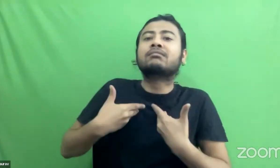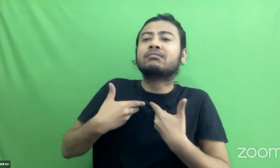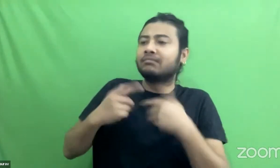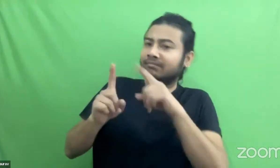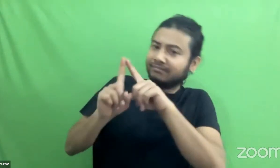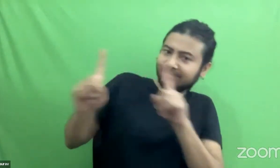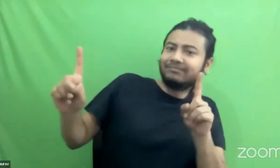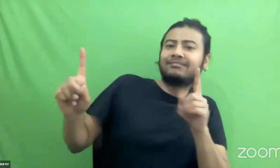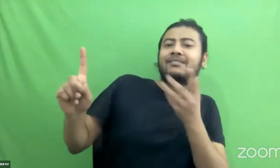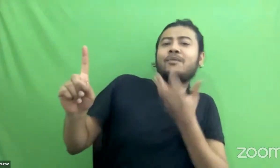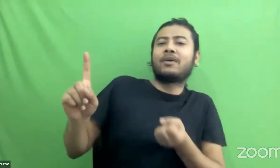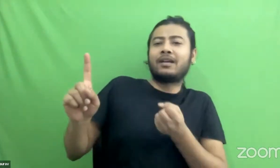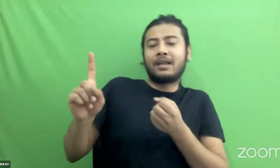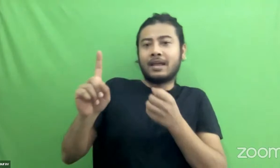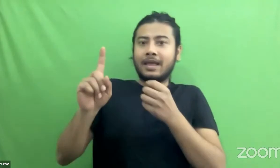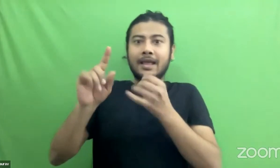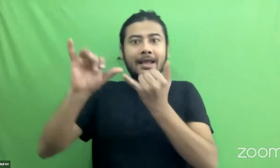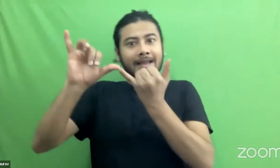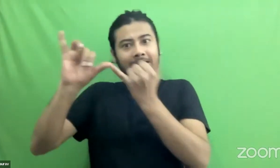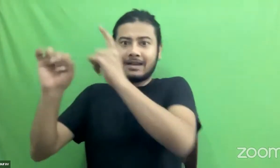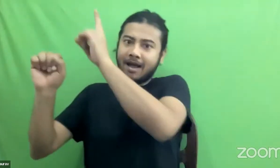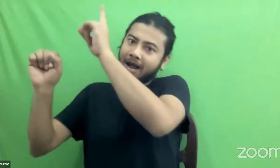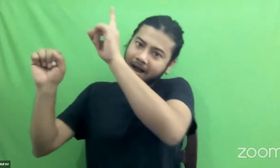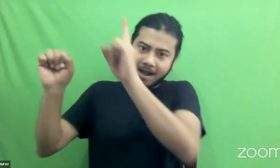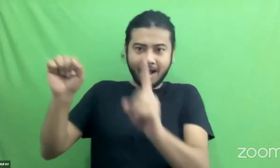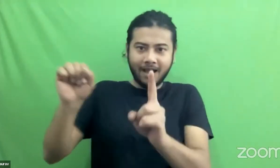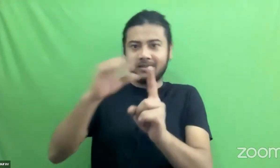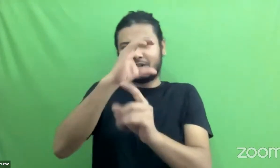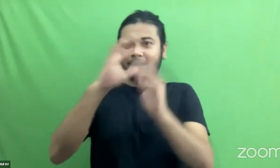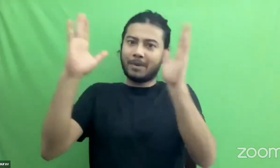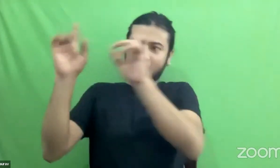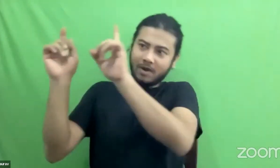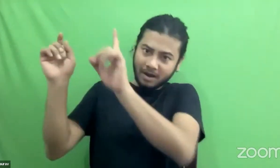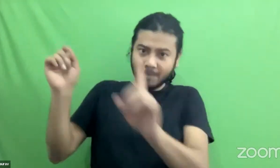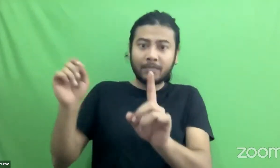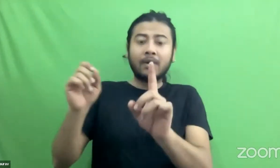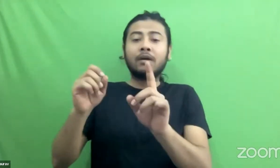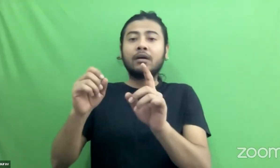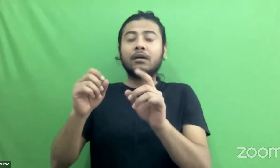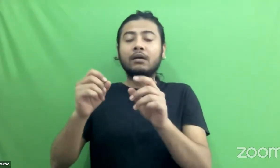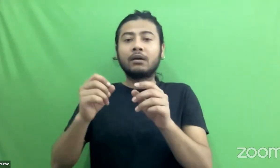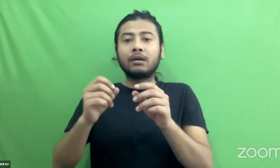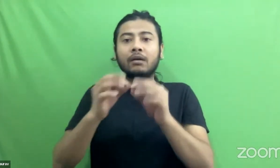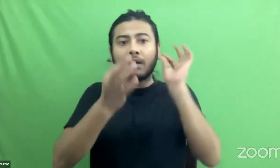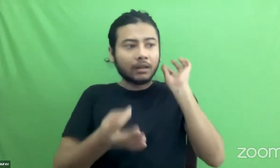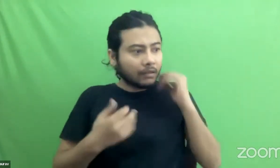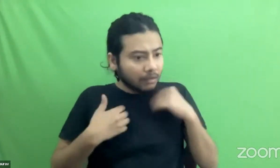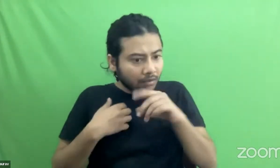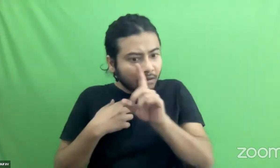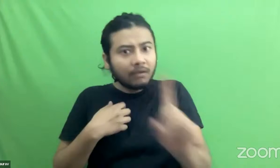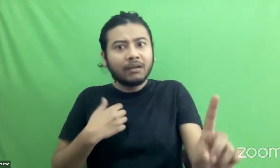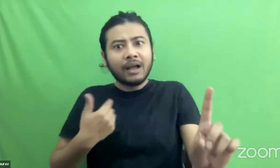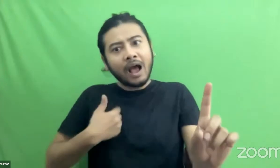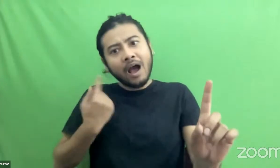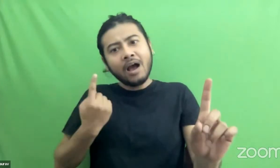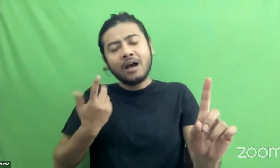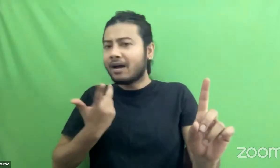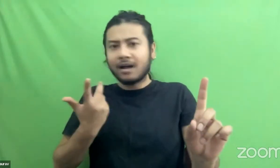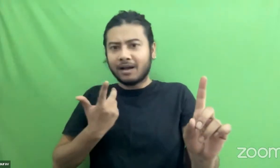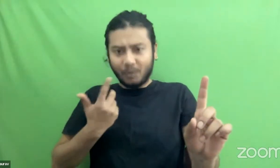came, so Radharani also wanted to come with him in this Leela. You know how our